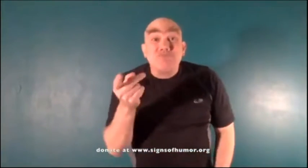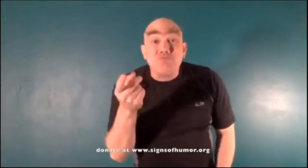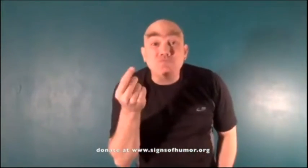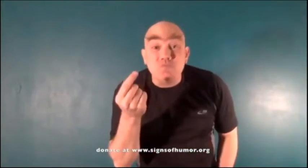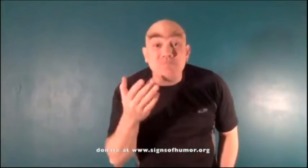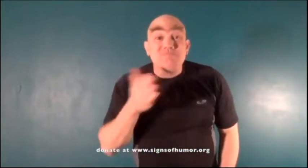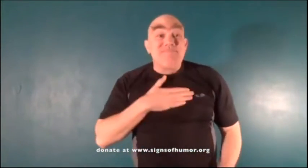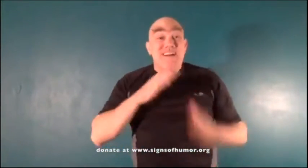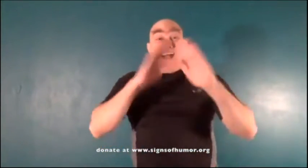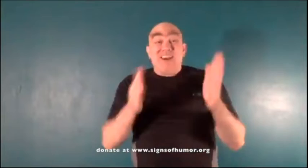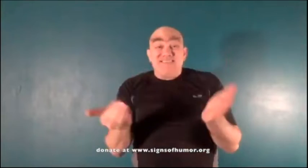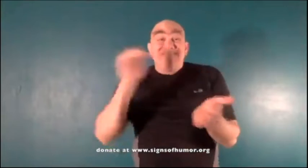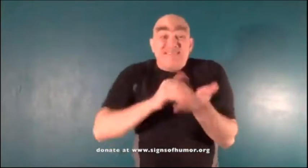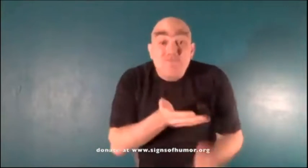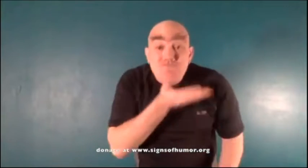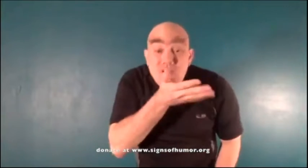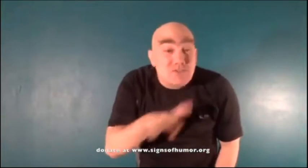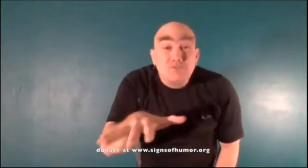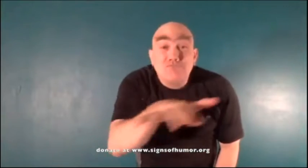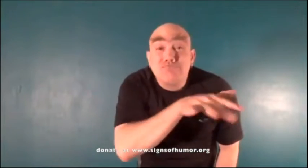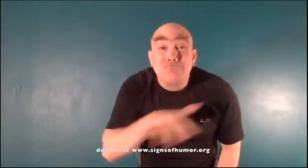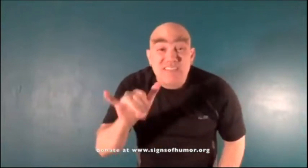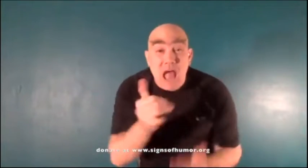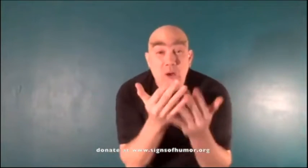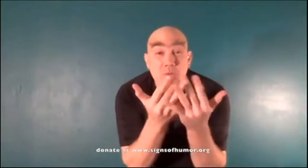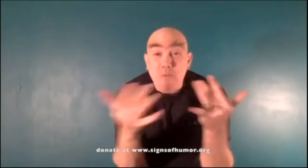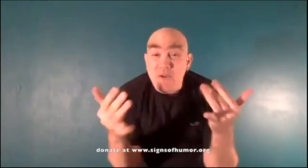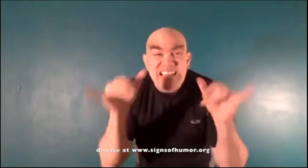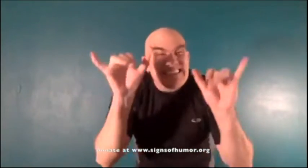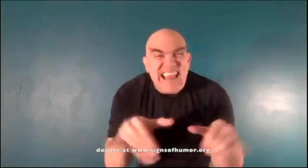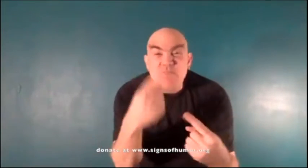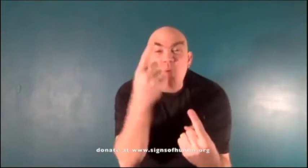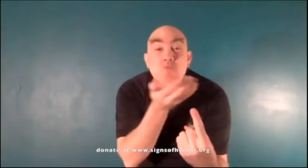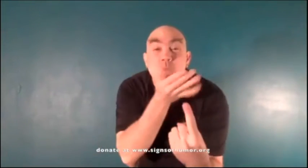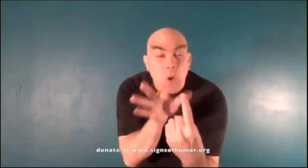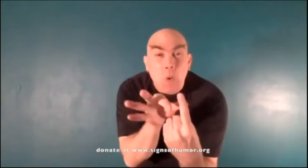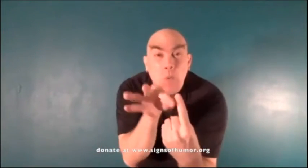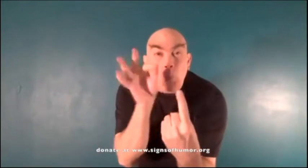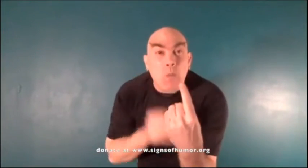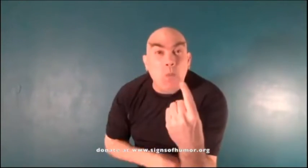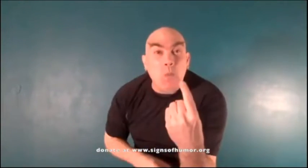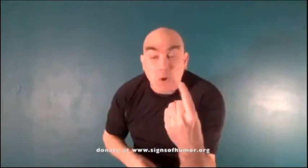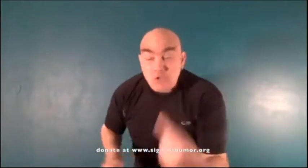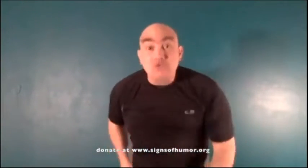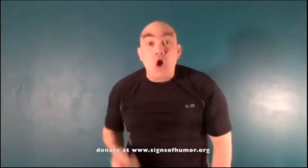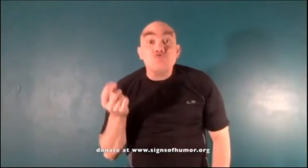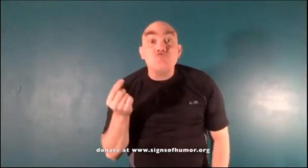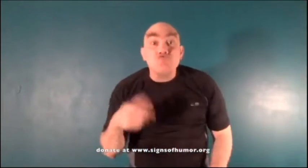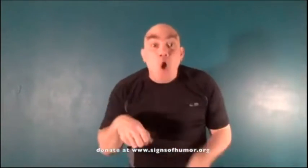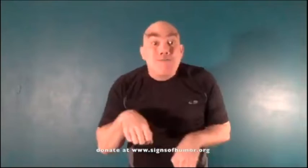close to the blade of grass. That one blade of grass is all it ever